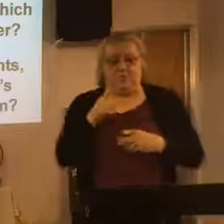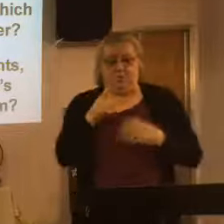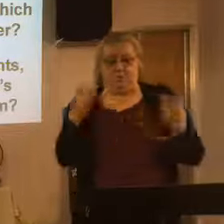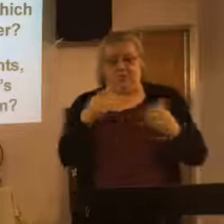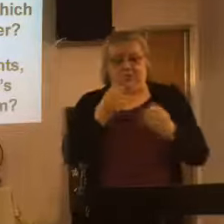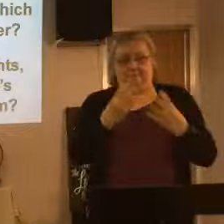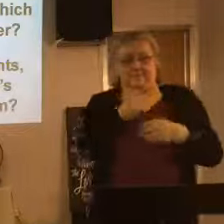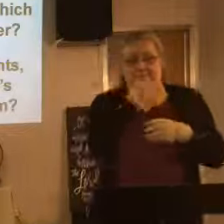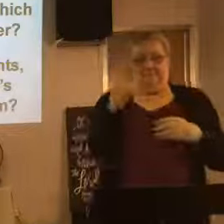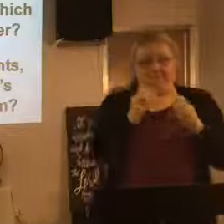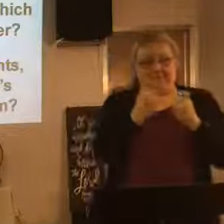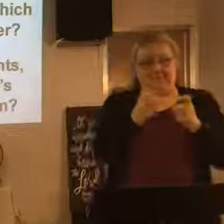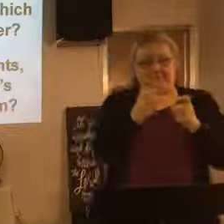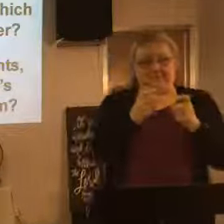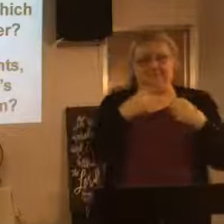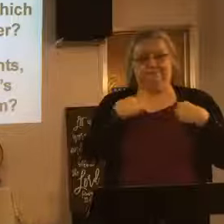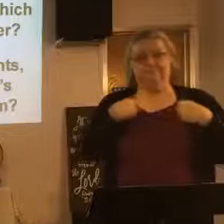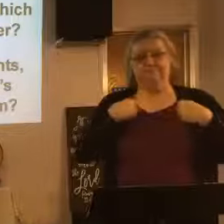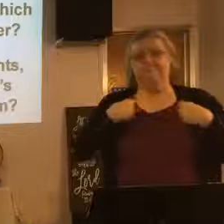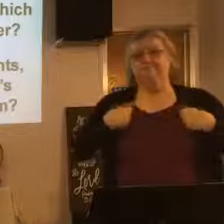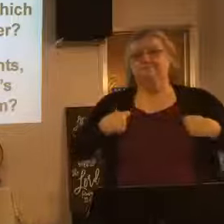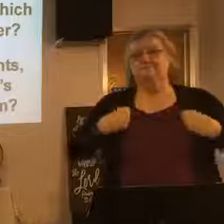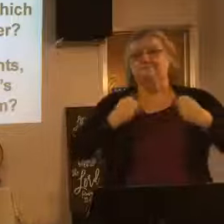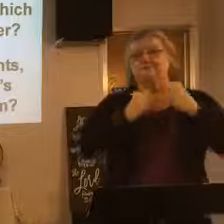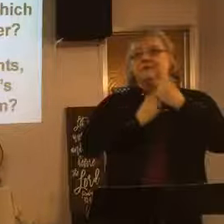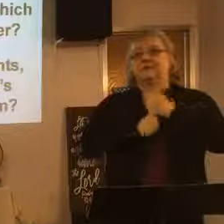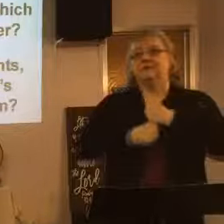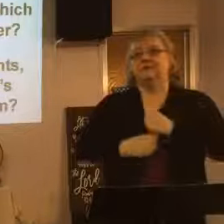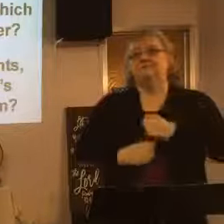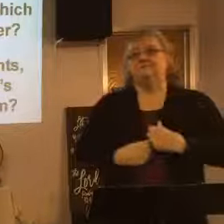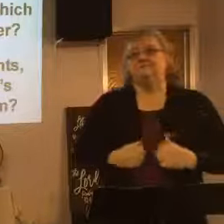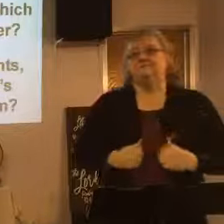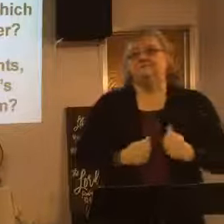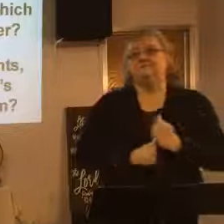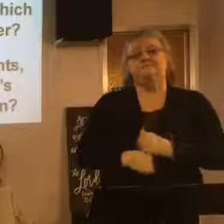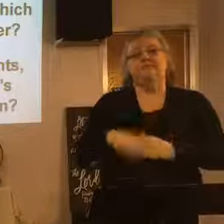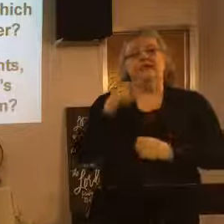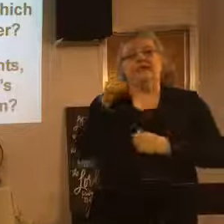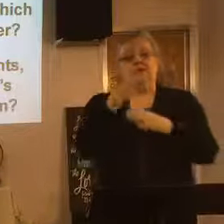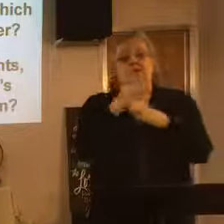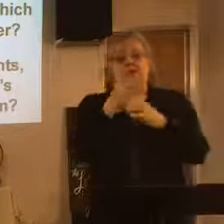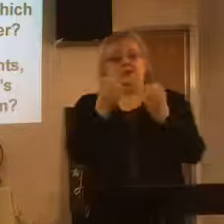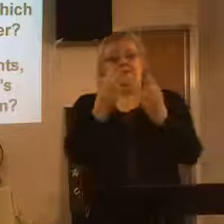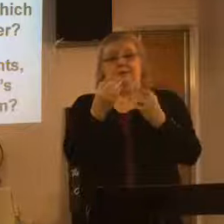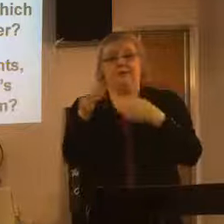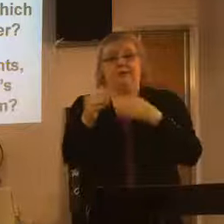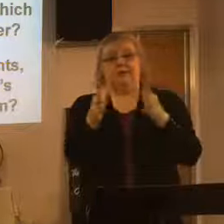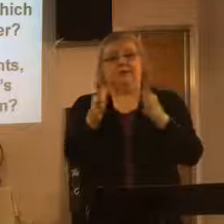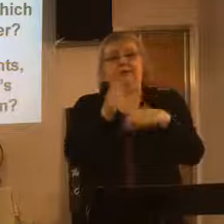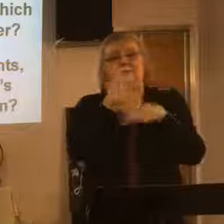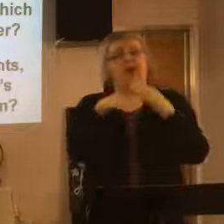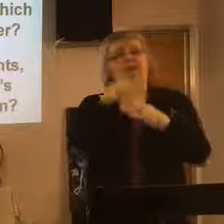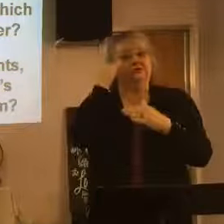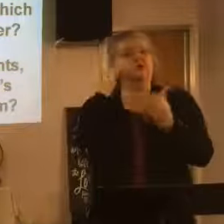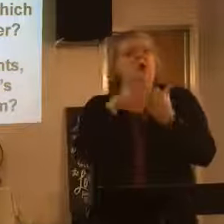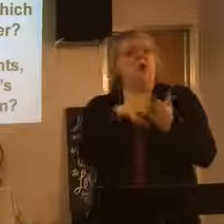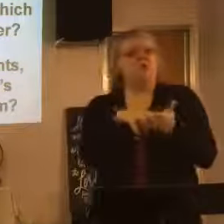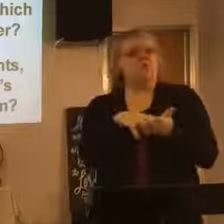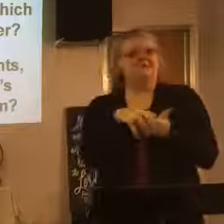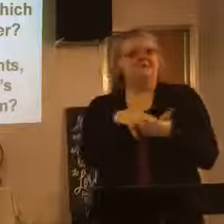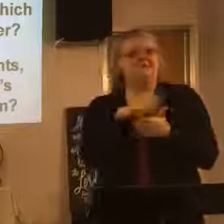you are gifted to share in special ways, all of us realize our weakness and our